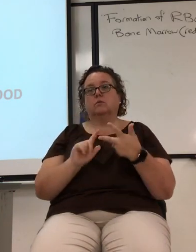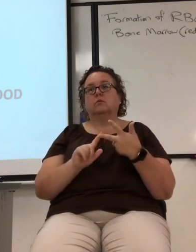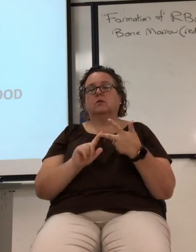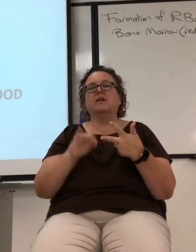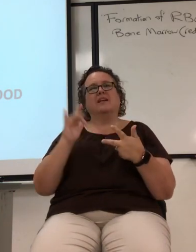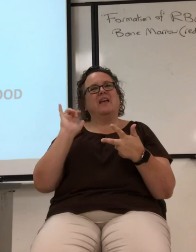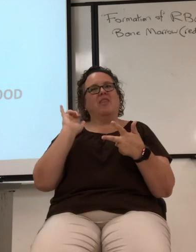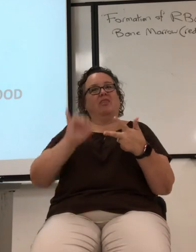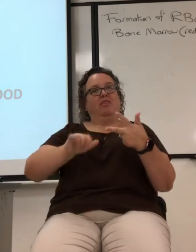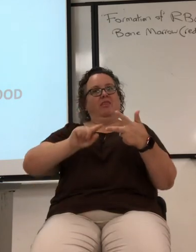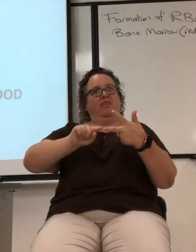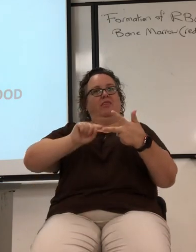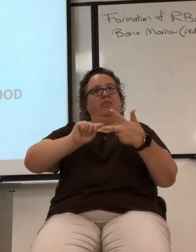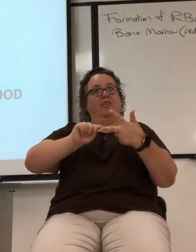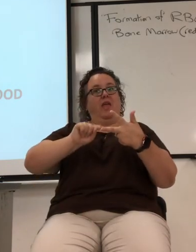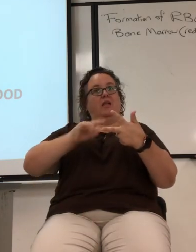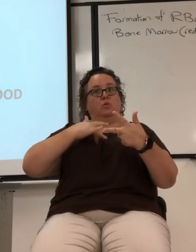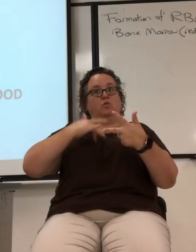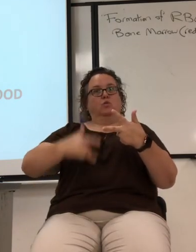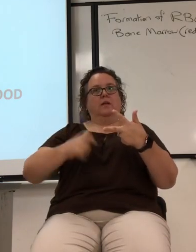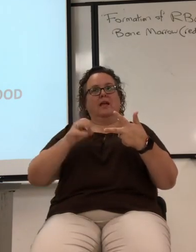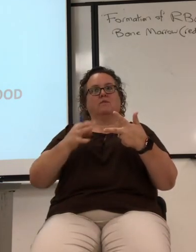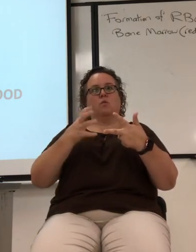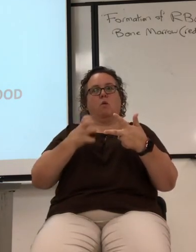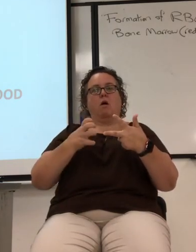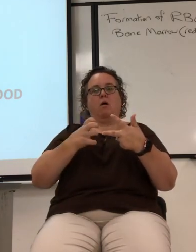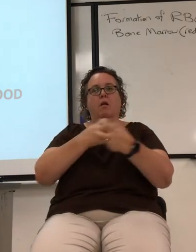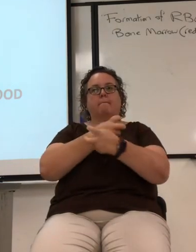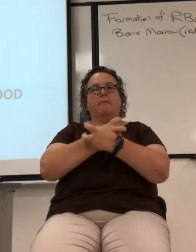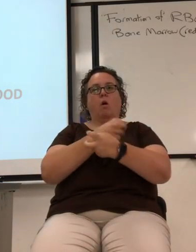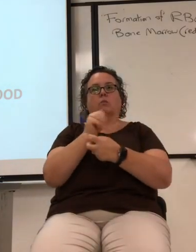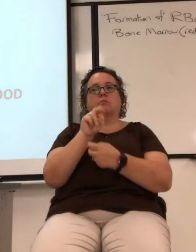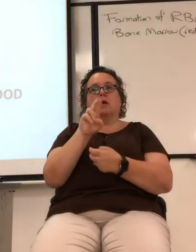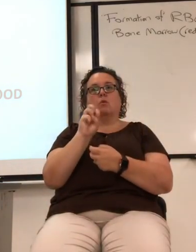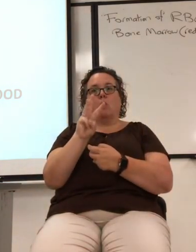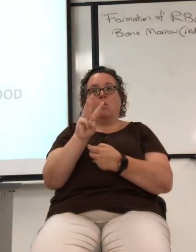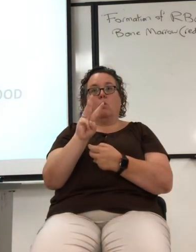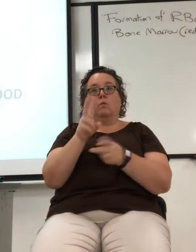That's usually the place where, if you want to get a bone marrow sample, that's usually where they go.